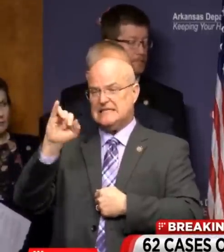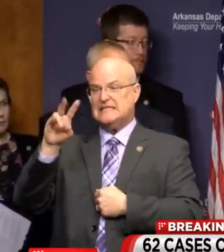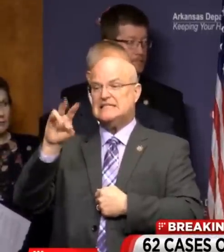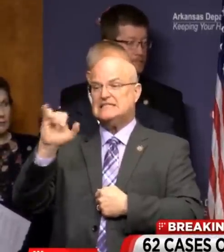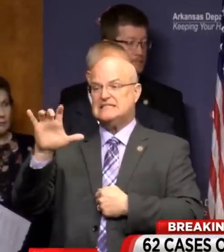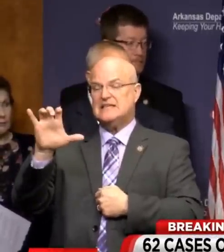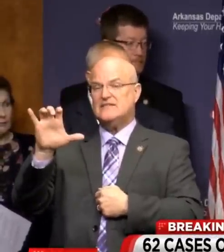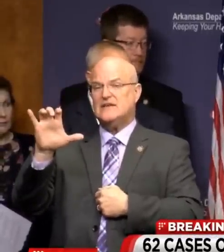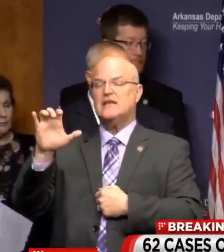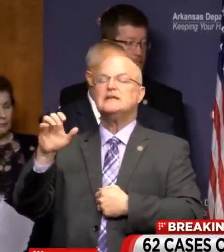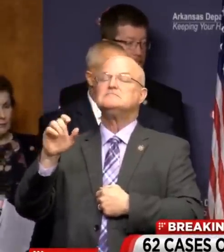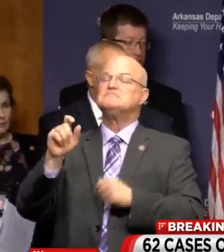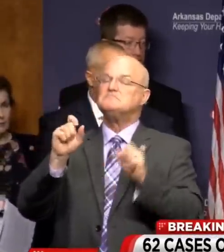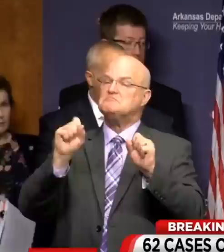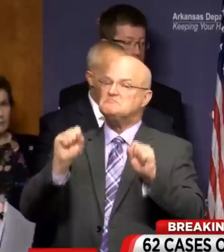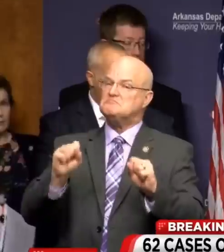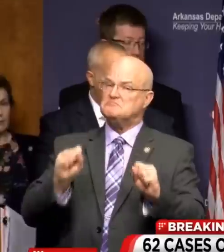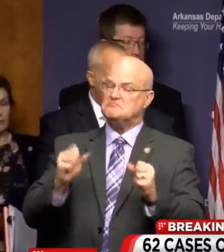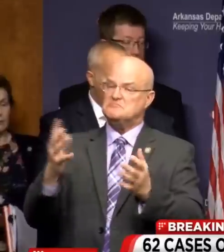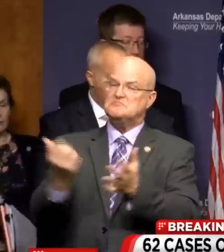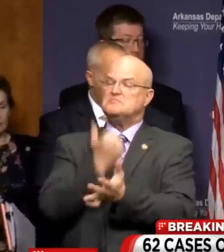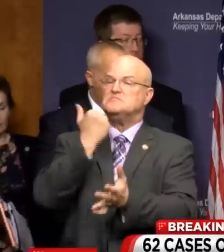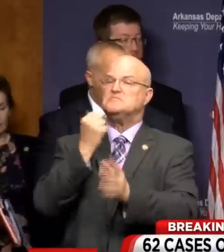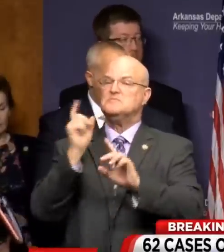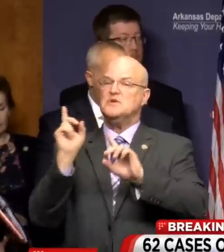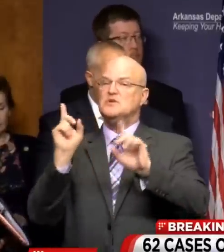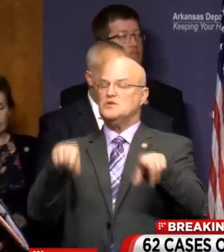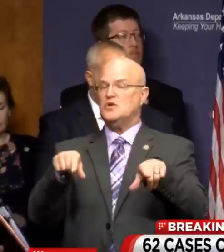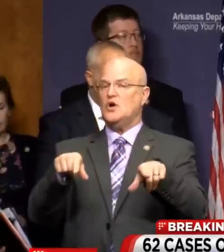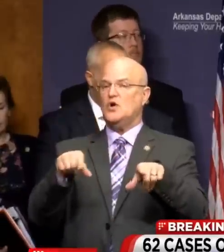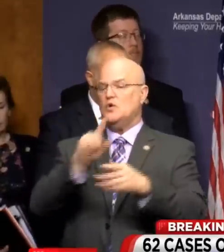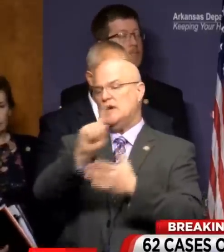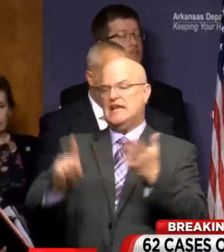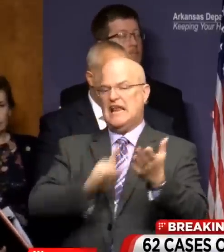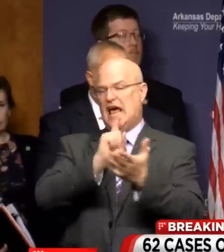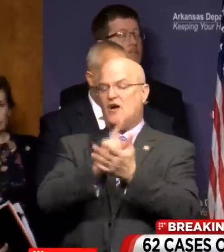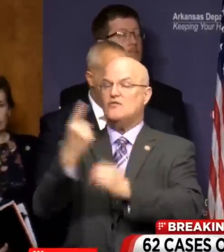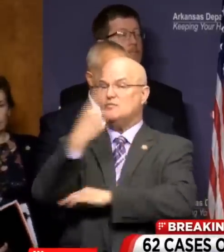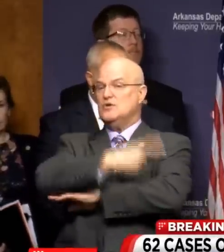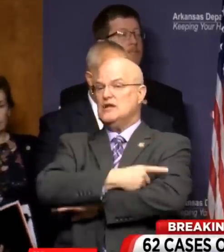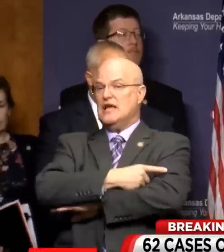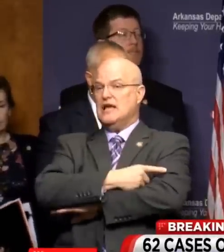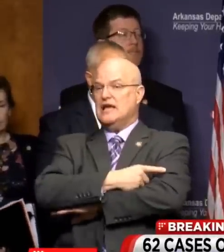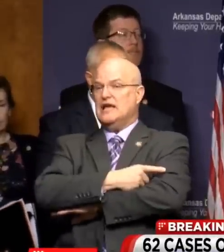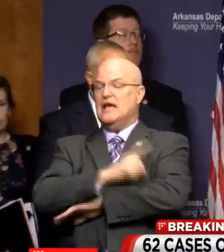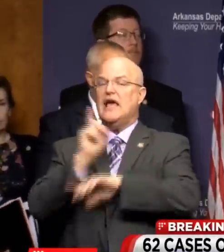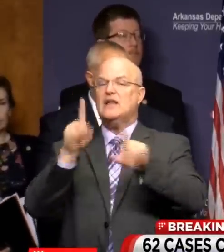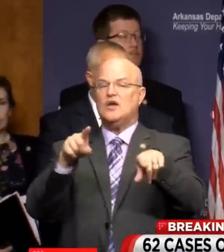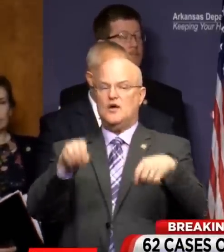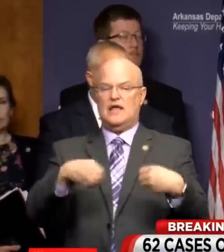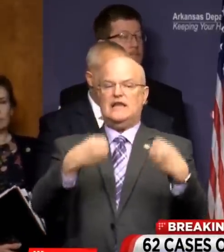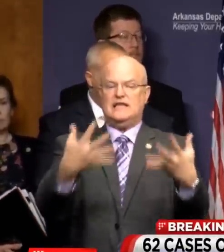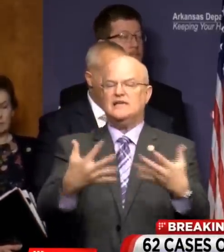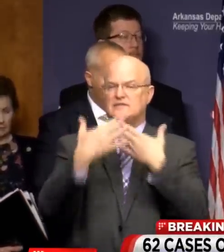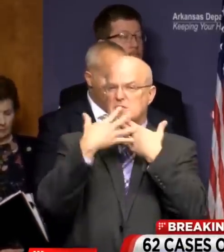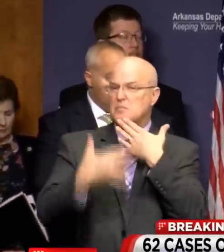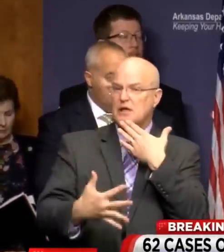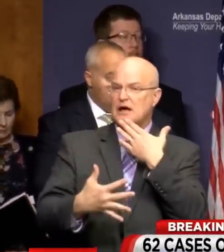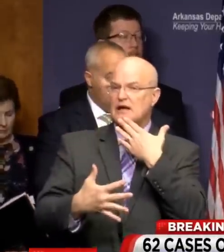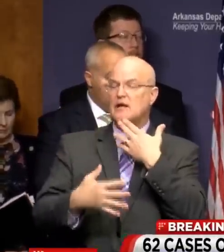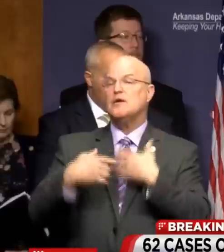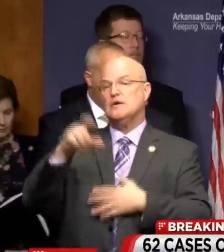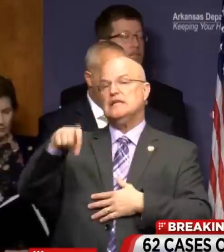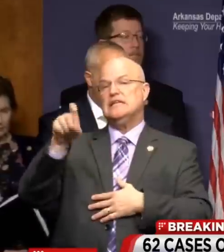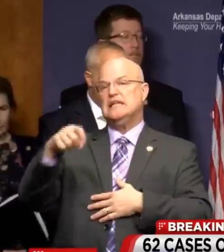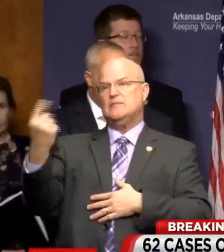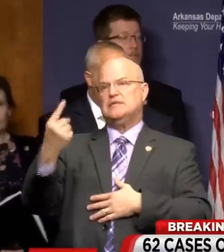this as a particularly opportune time to take an hour from your day and provide a pint of blood, because it's going to be